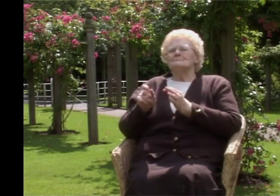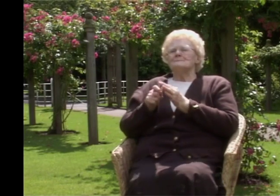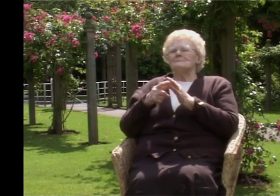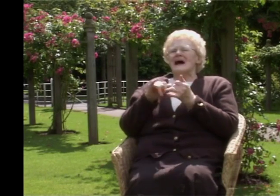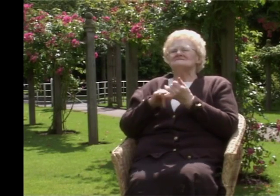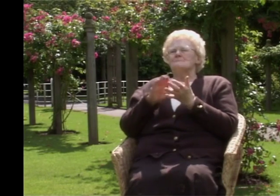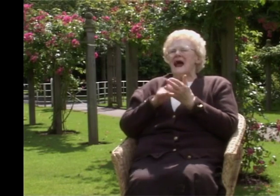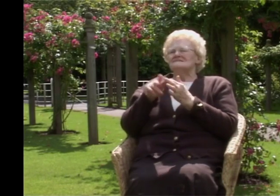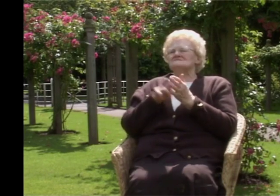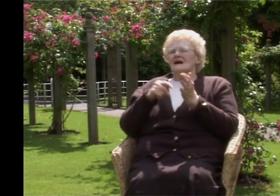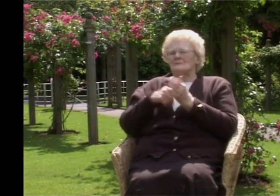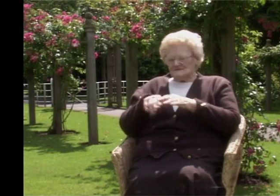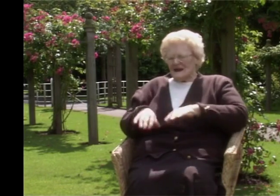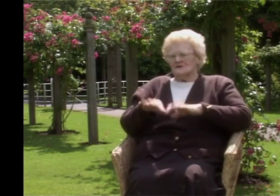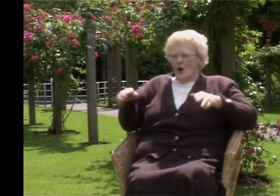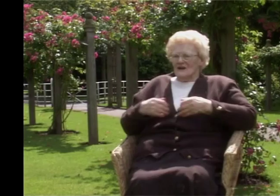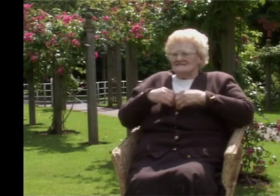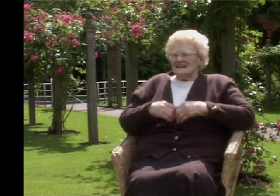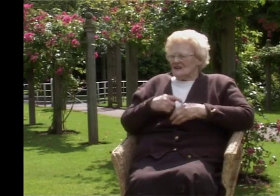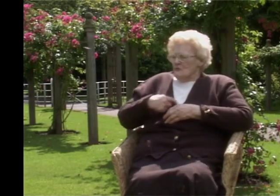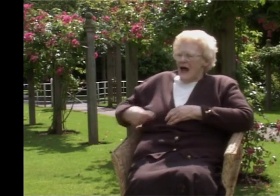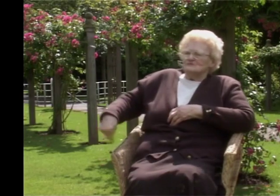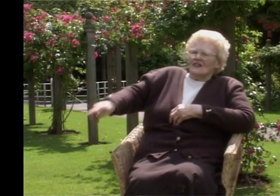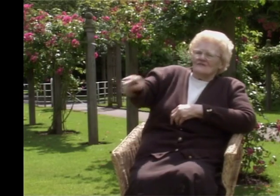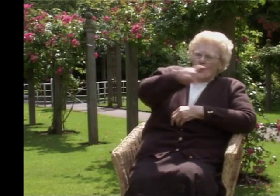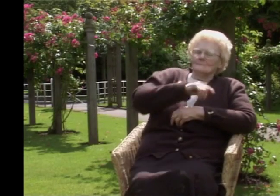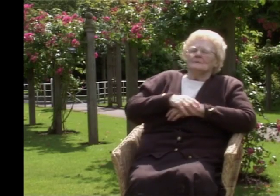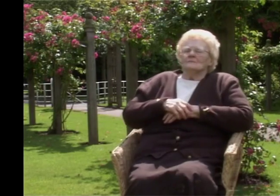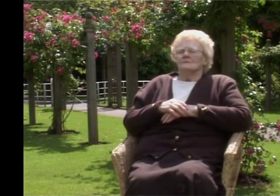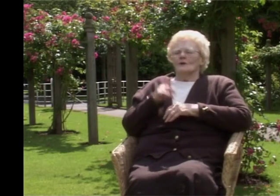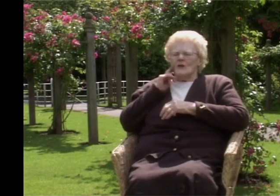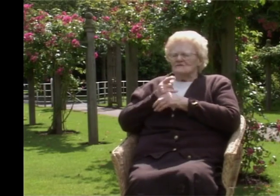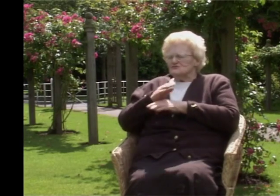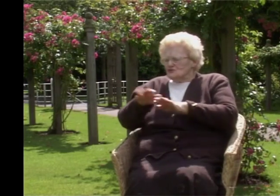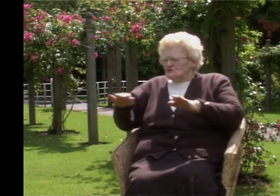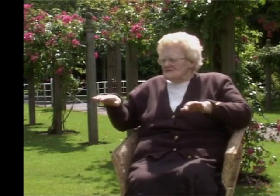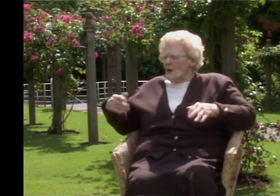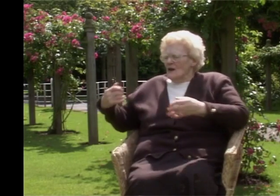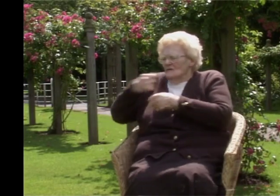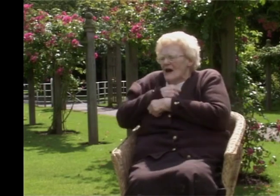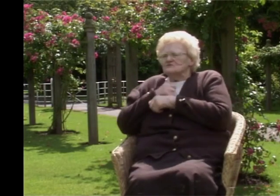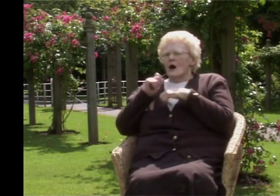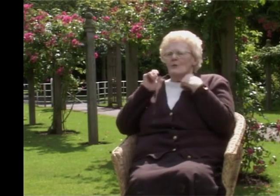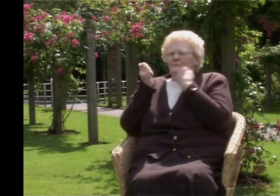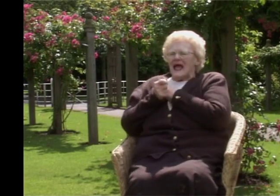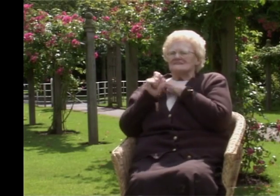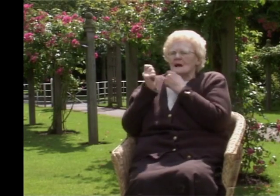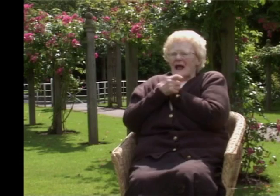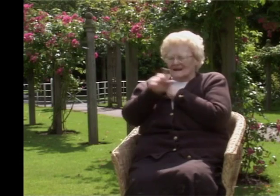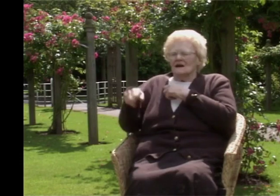basement. We'd sit round in a circle on the floor, and we'd have the children and they'd wrap them round in blankets, and the teacher